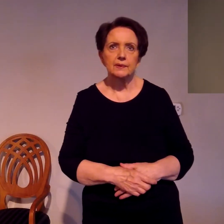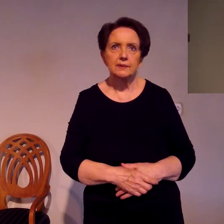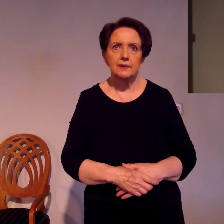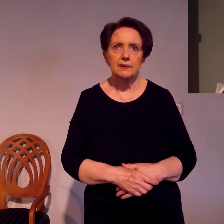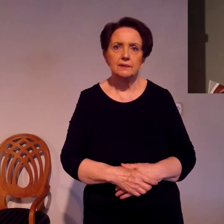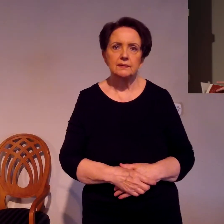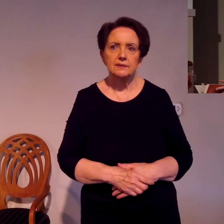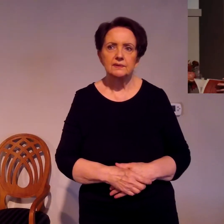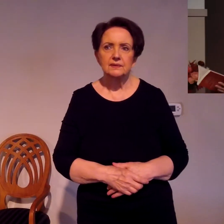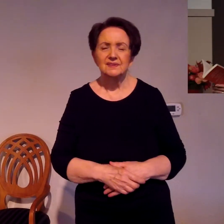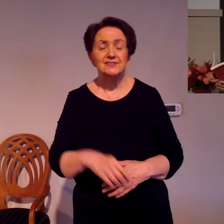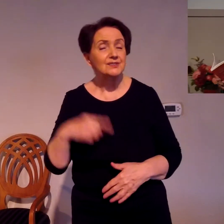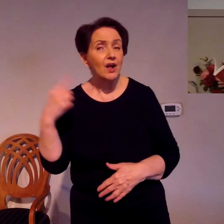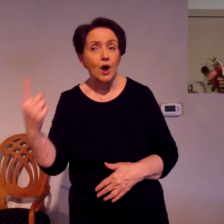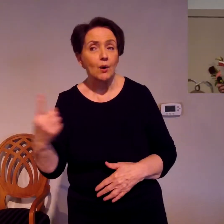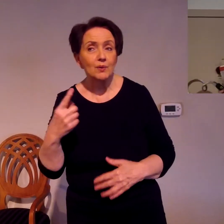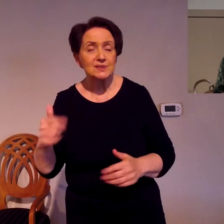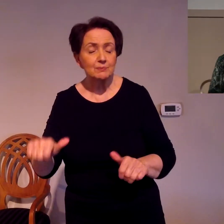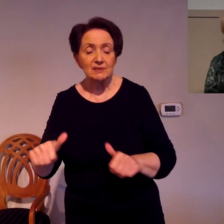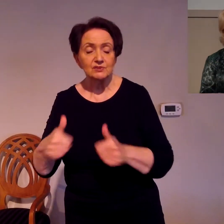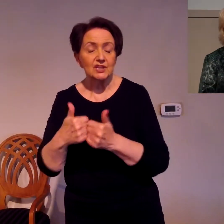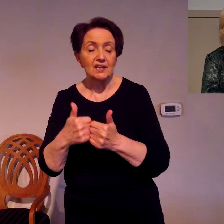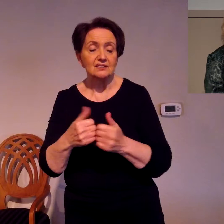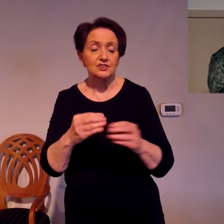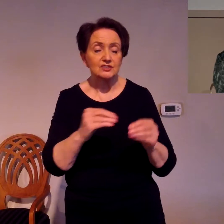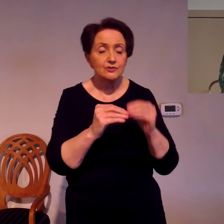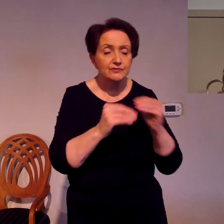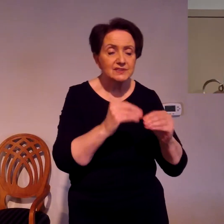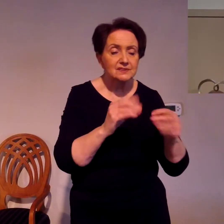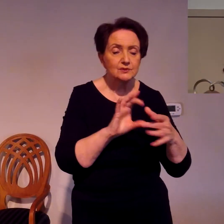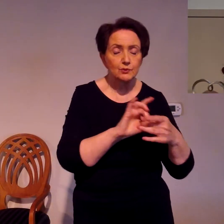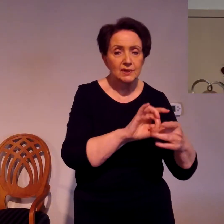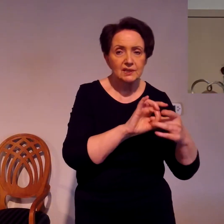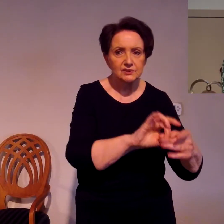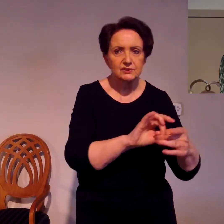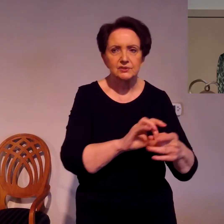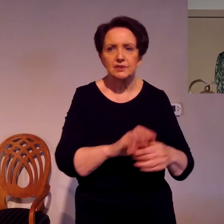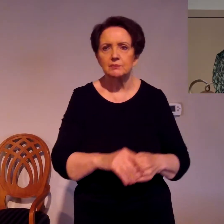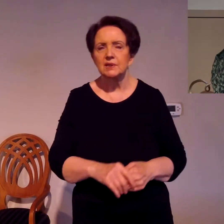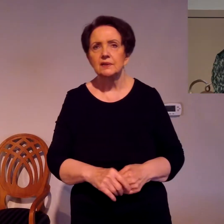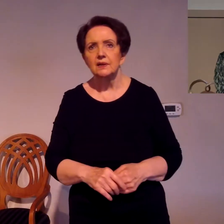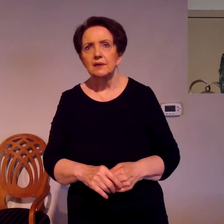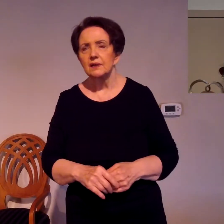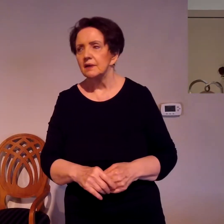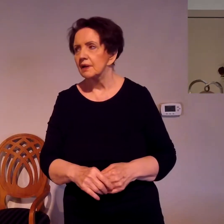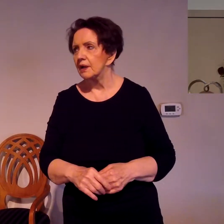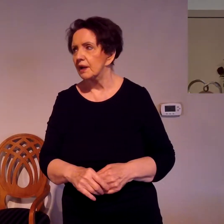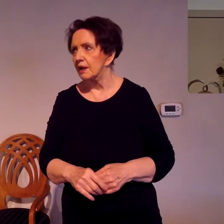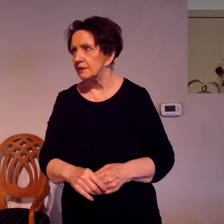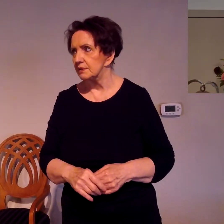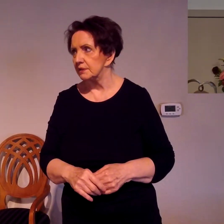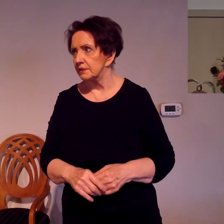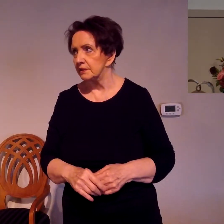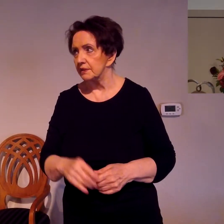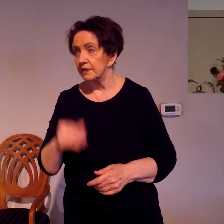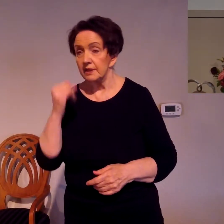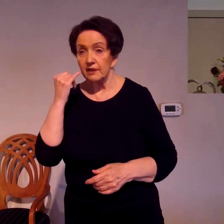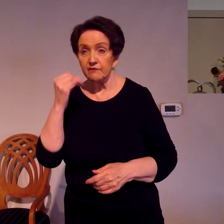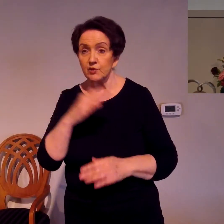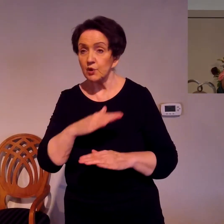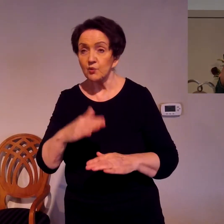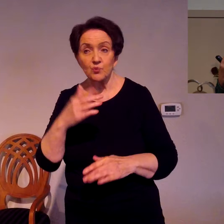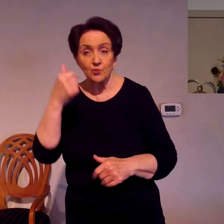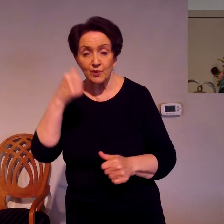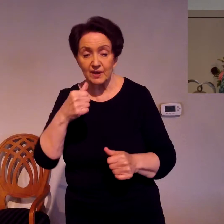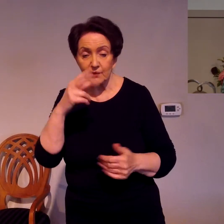about challenges and problems and fixing our relationship and because, blah, blah, blah. Let me just, if you do not read